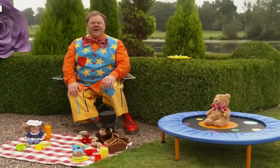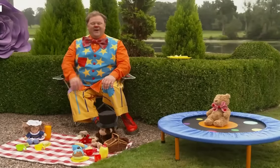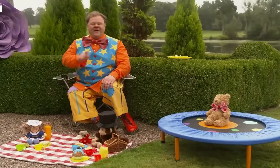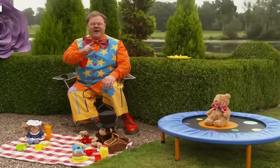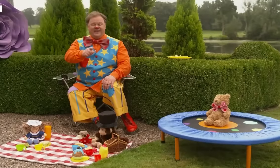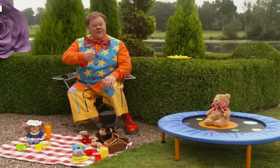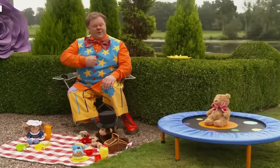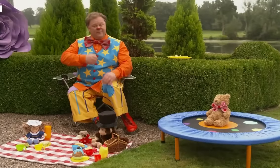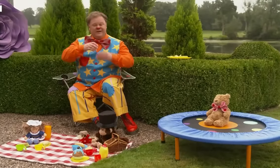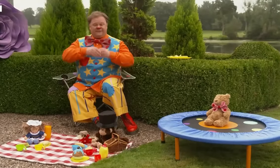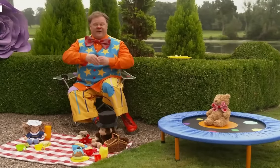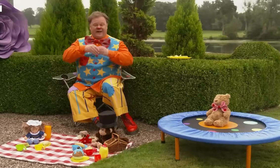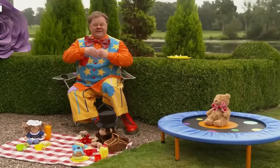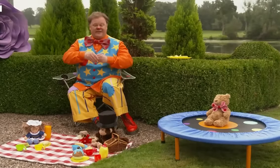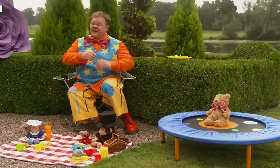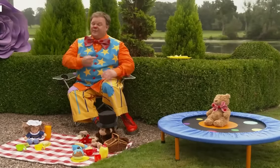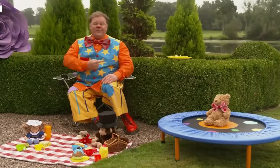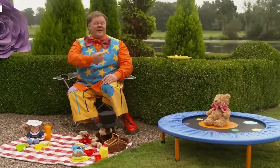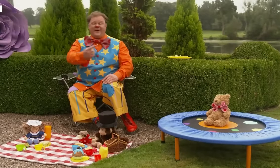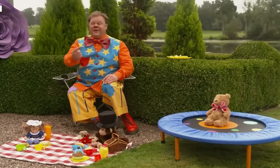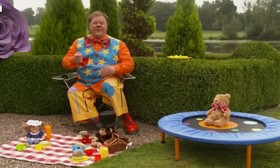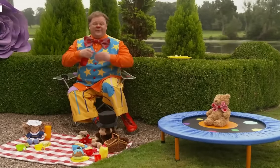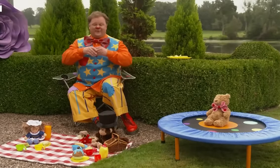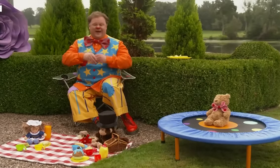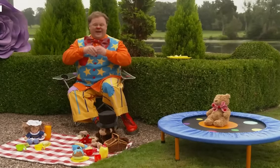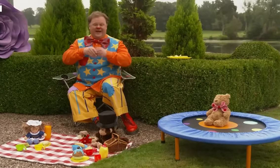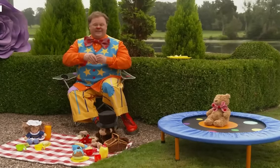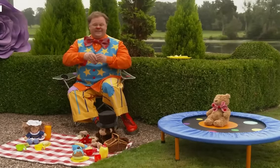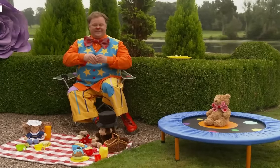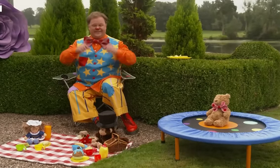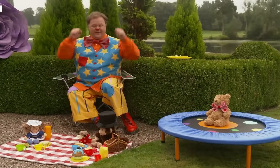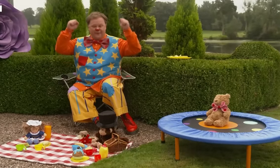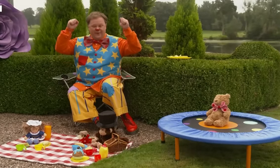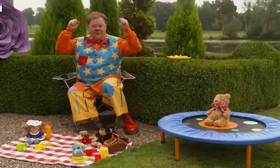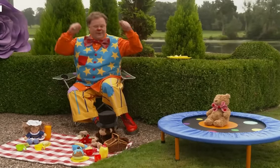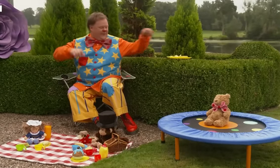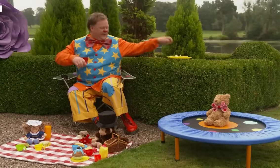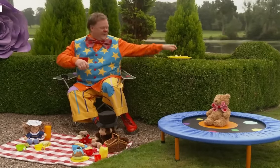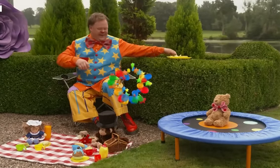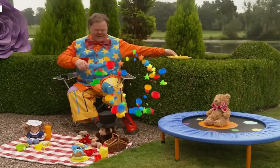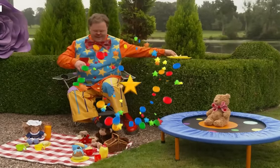Oh, and you're my friend. We're all friends. Woohoo!